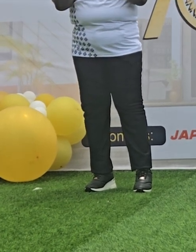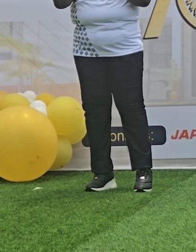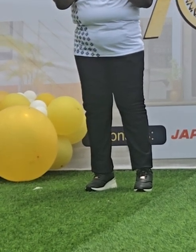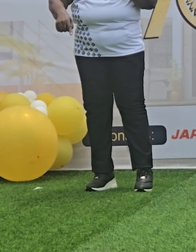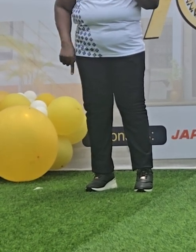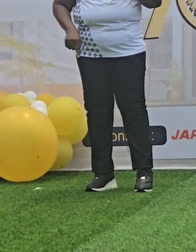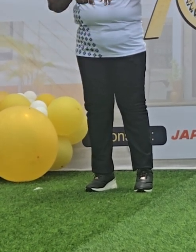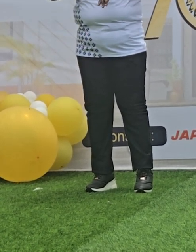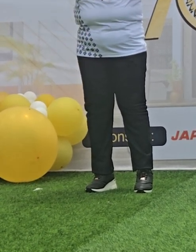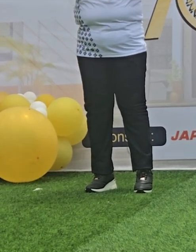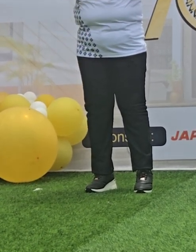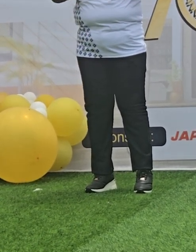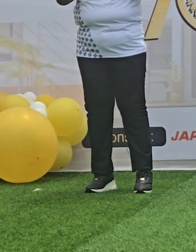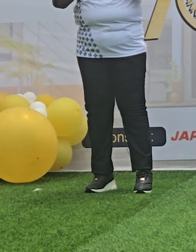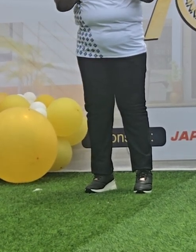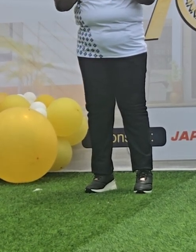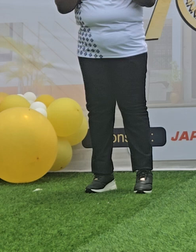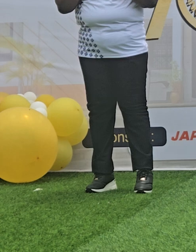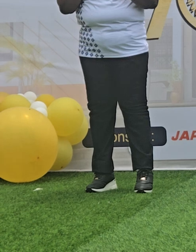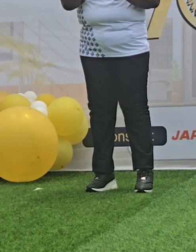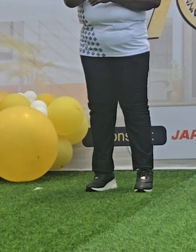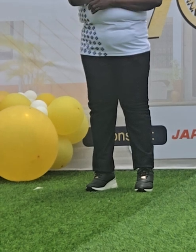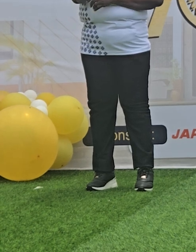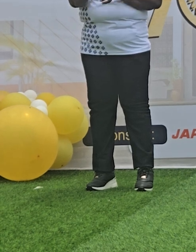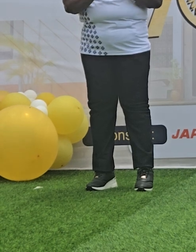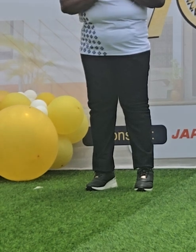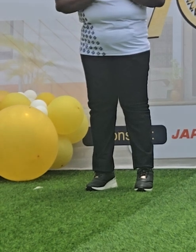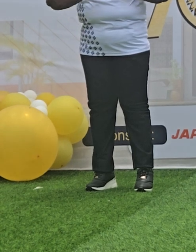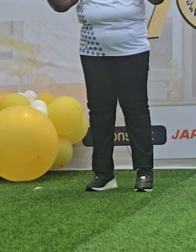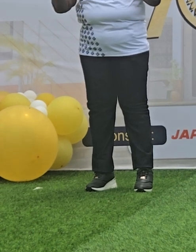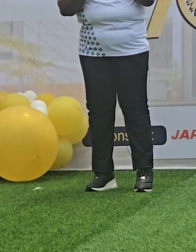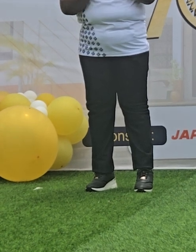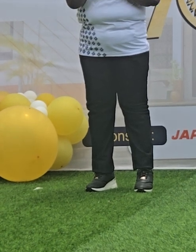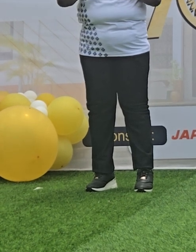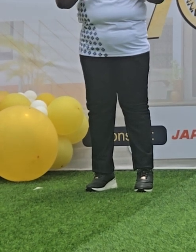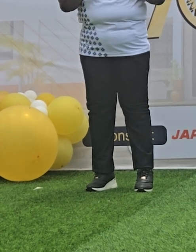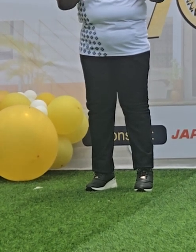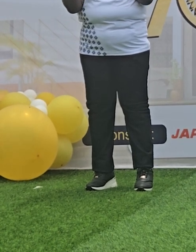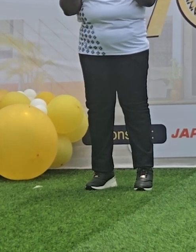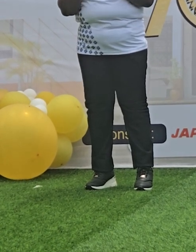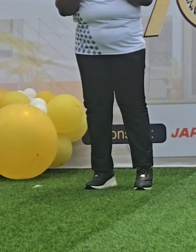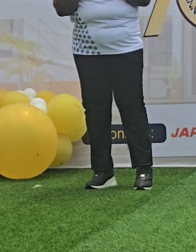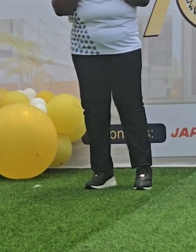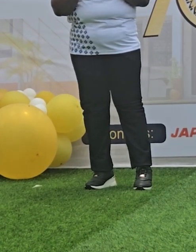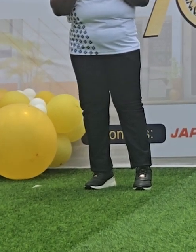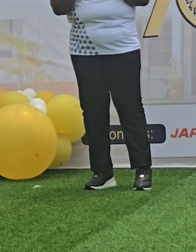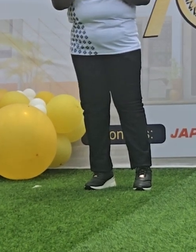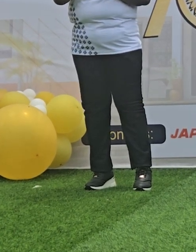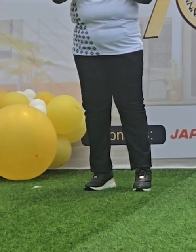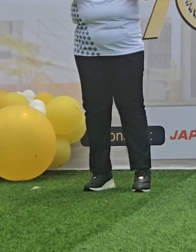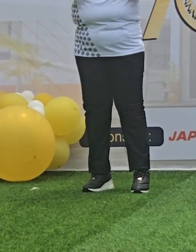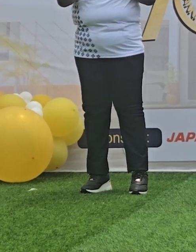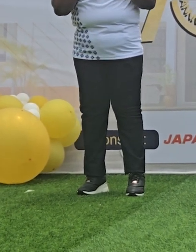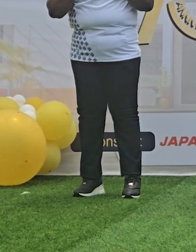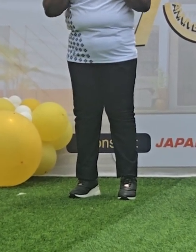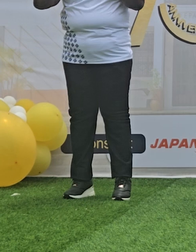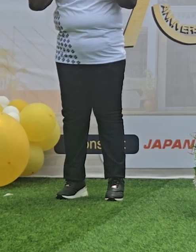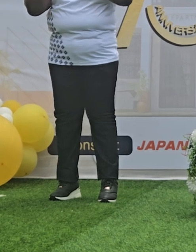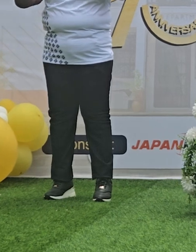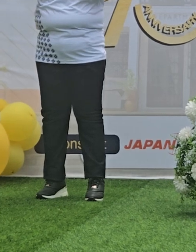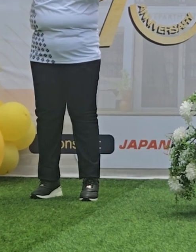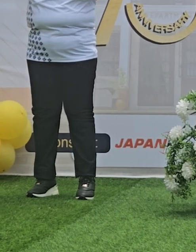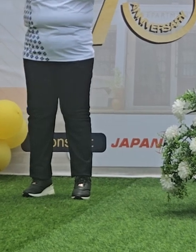the period of rapid expansion and growth in the department. Students' numbers